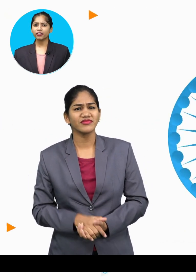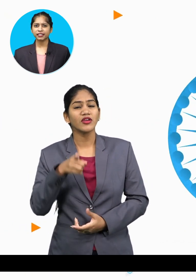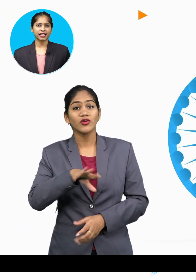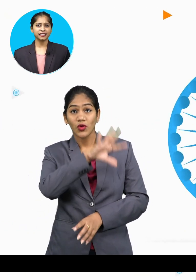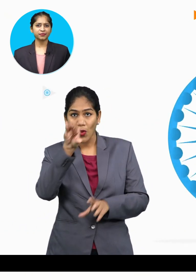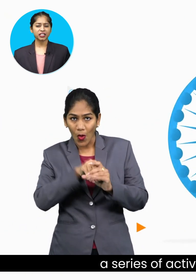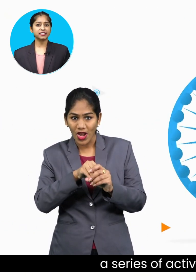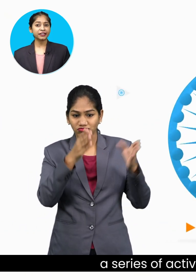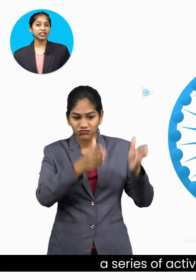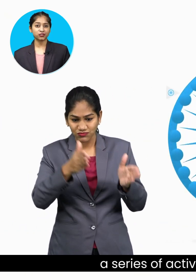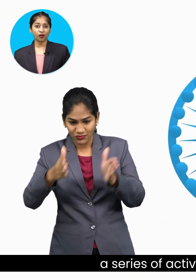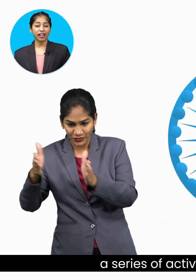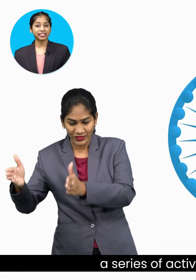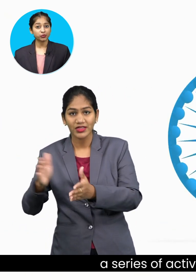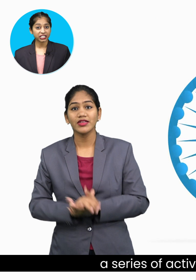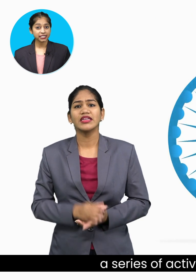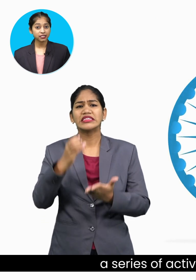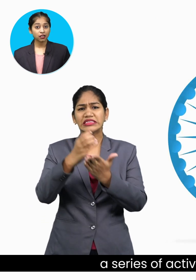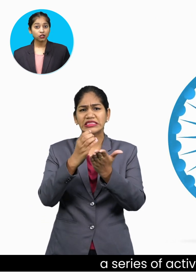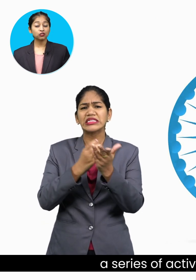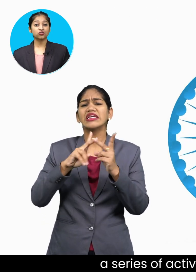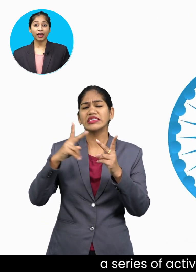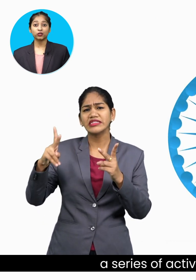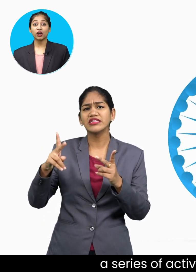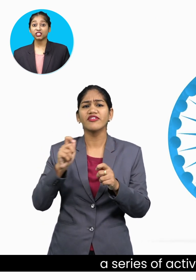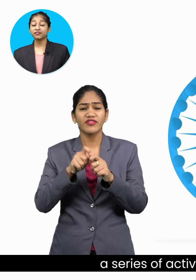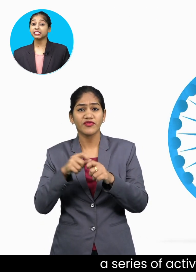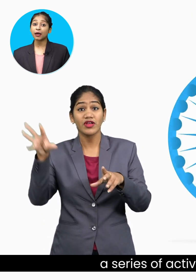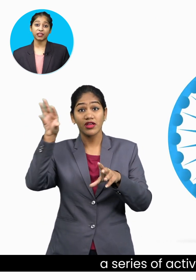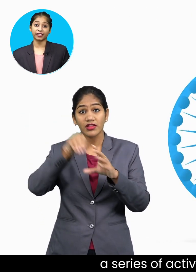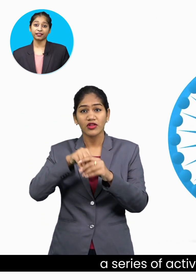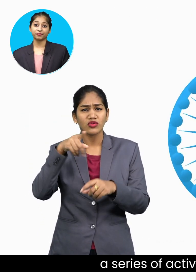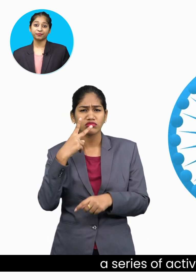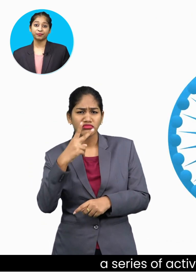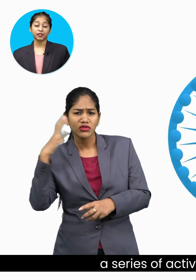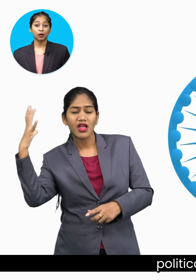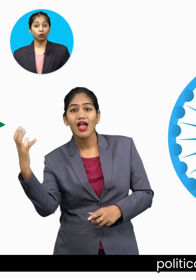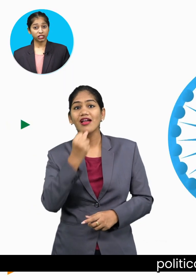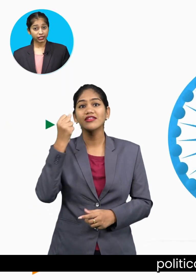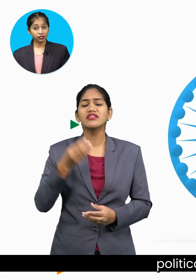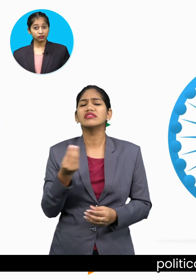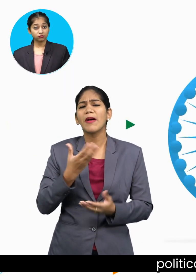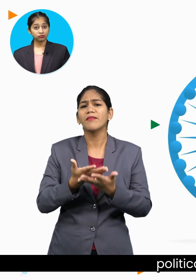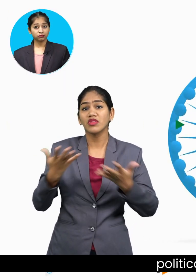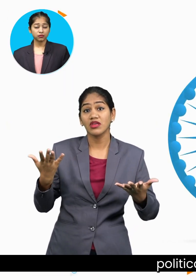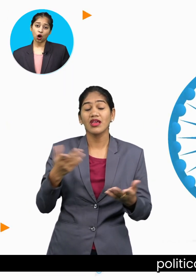To organize a series of activities to try to achieve something,